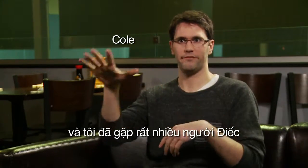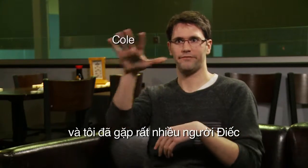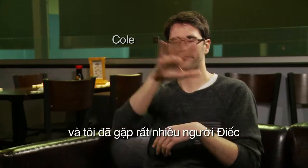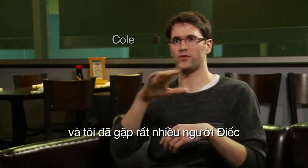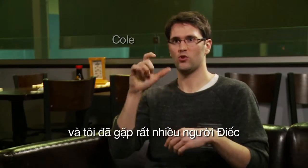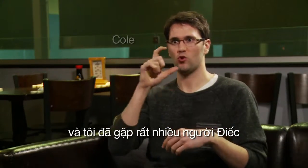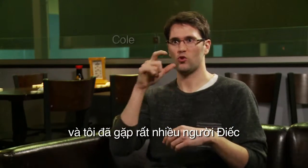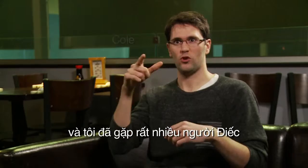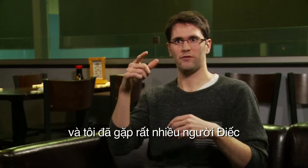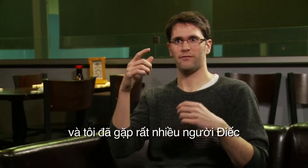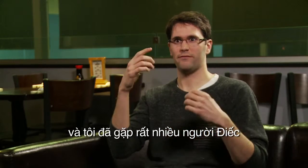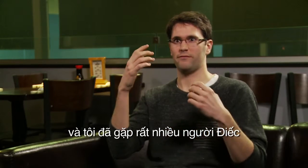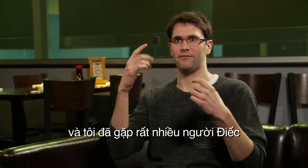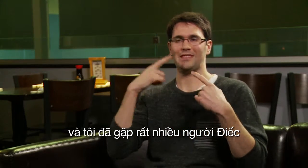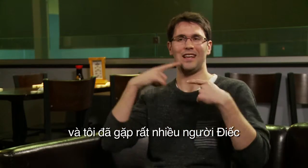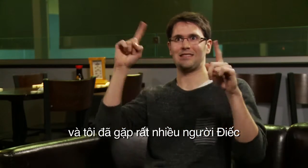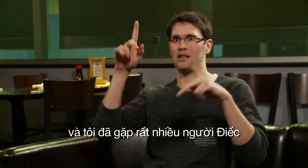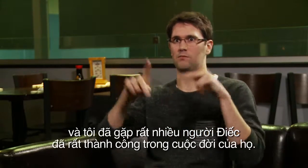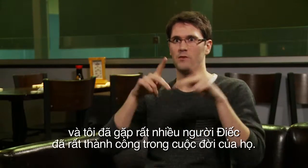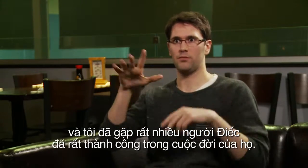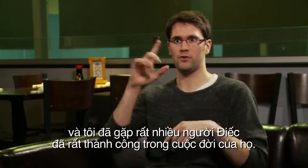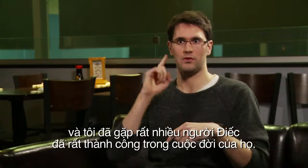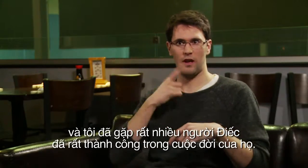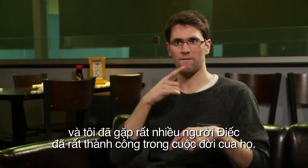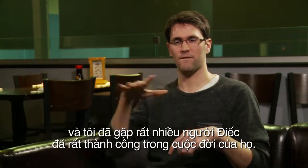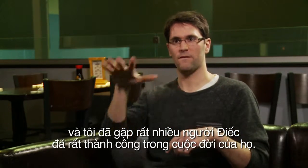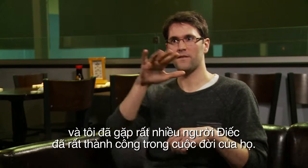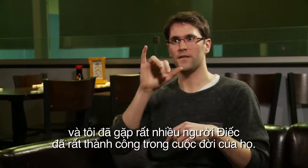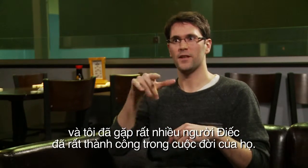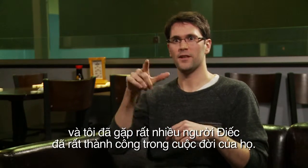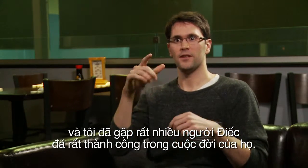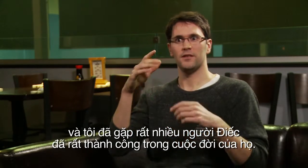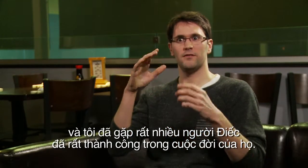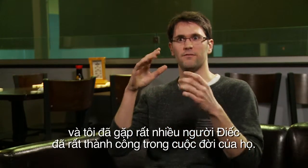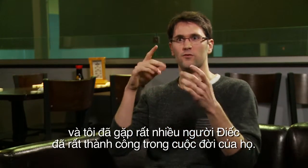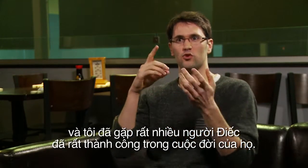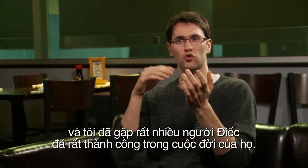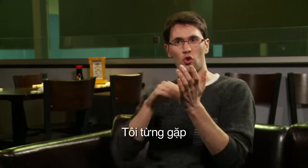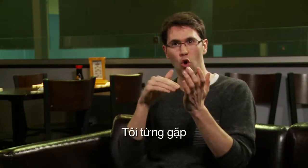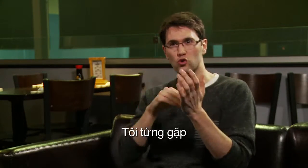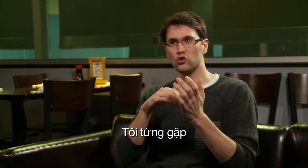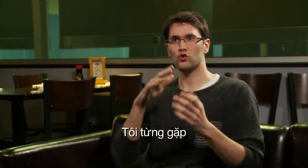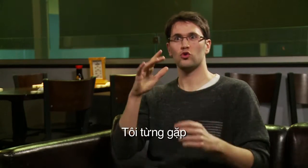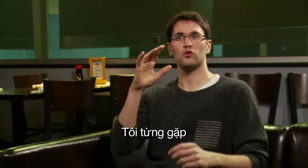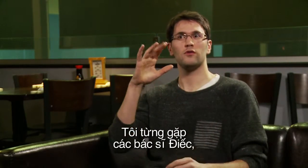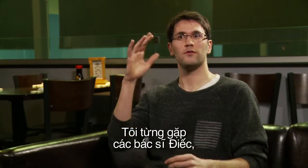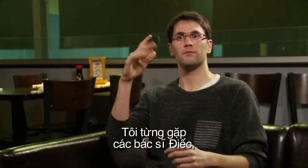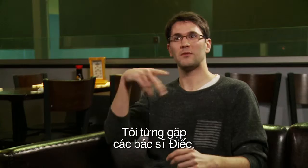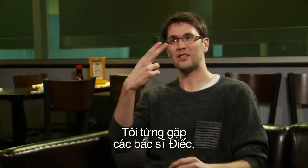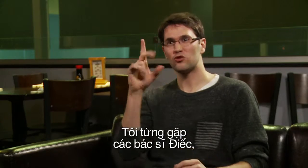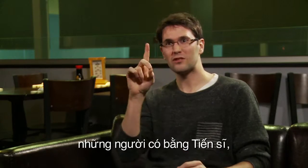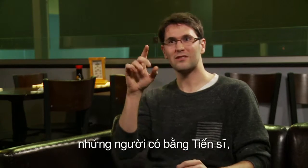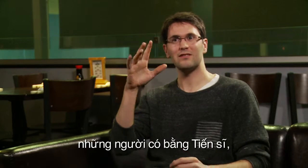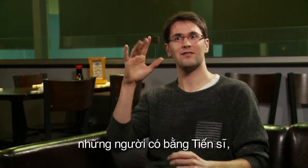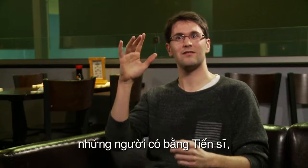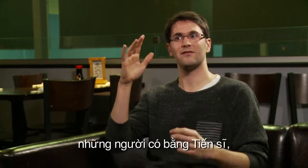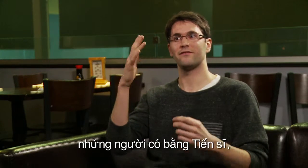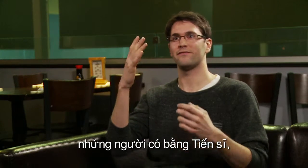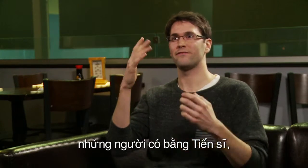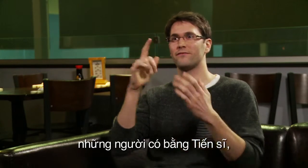so many deaf people who have been very successful in their own lives. I've met deaf doctors, people with their PhD,